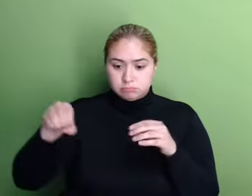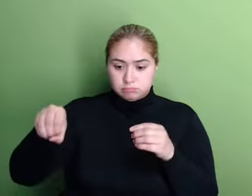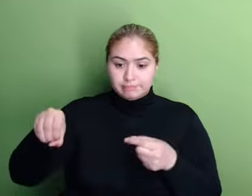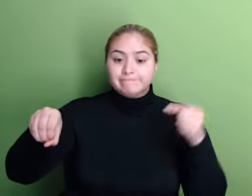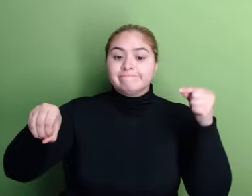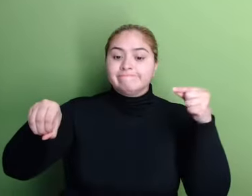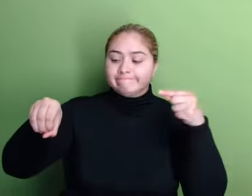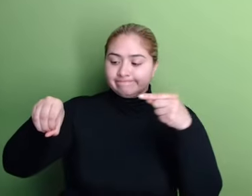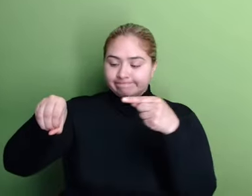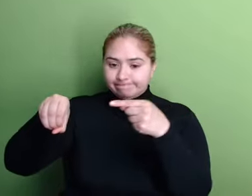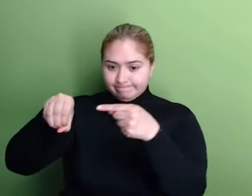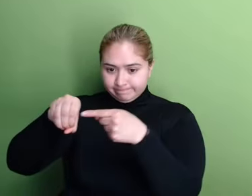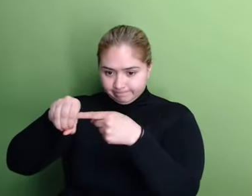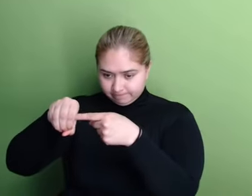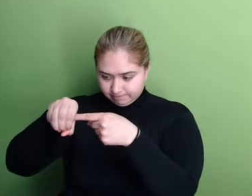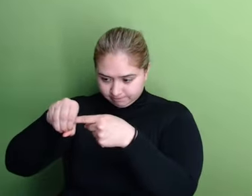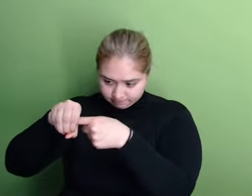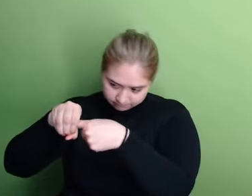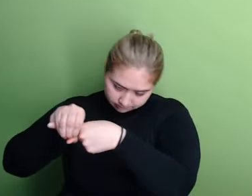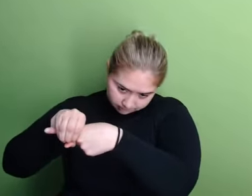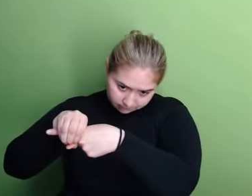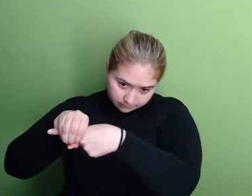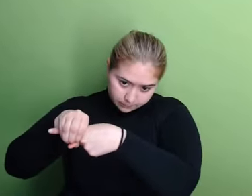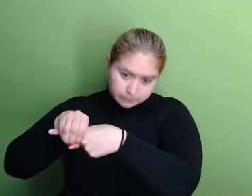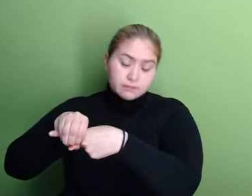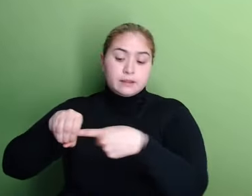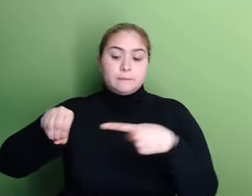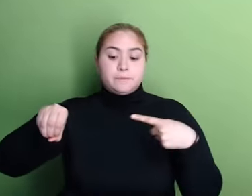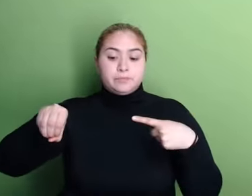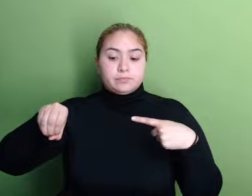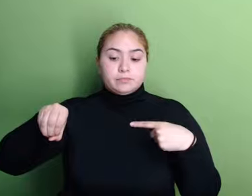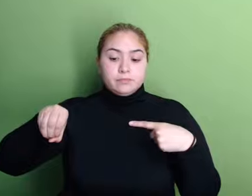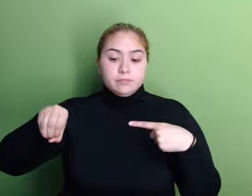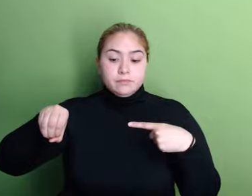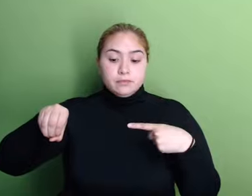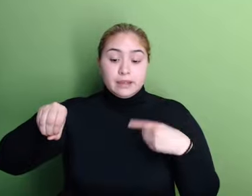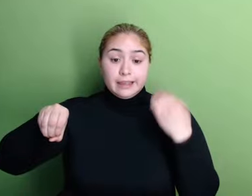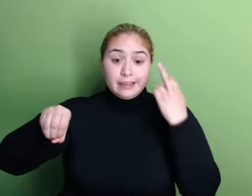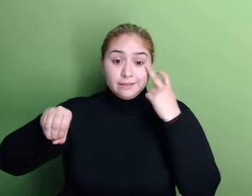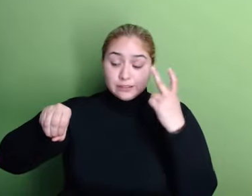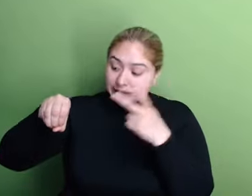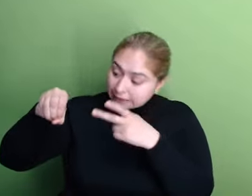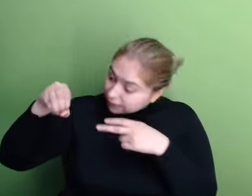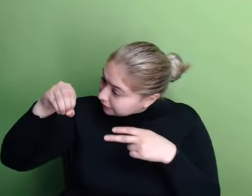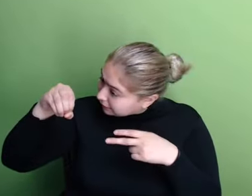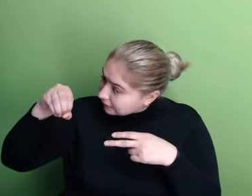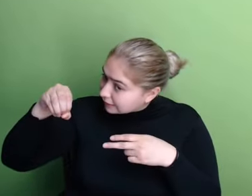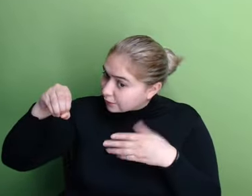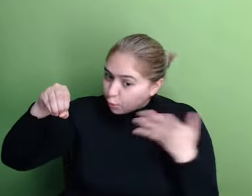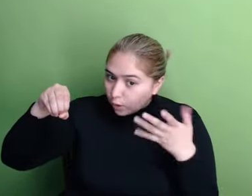Stick it through the middle so that you get that hole through your worm. When you look through this, what do you see?